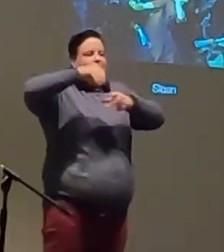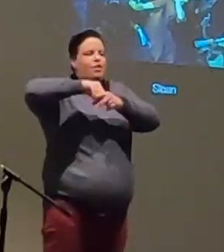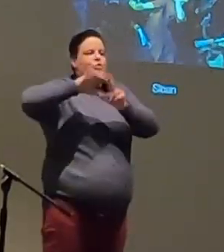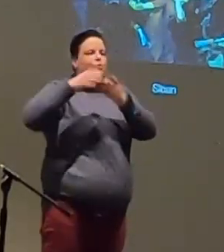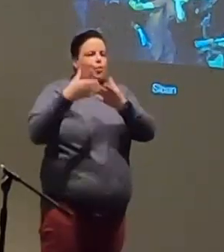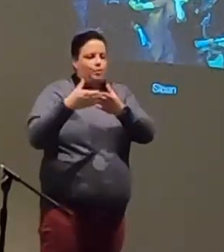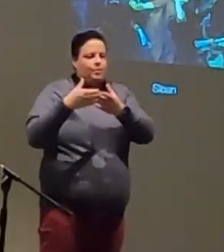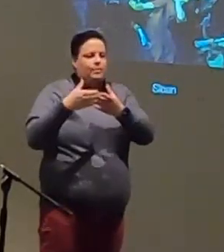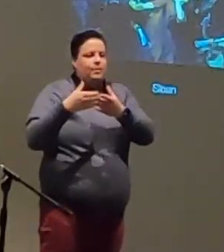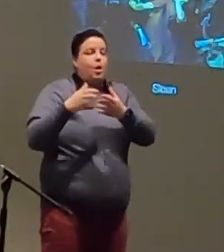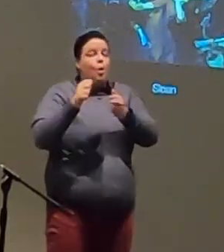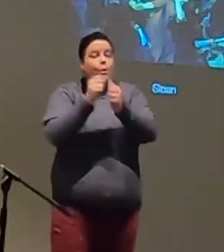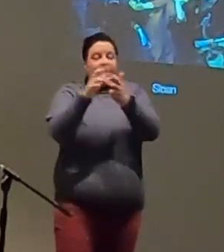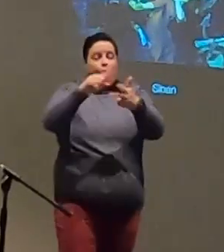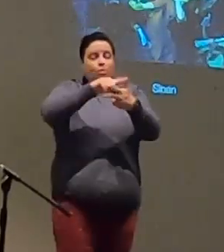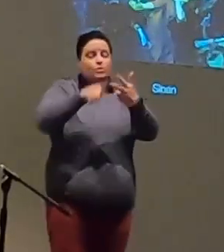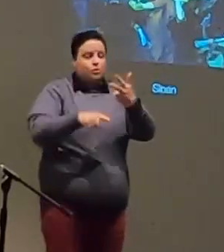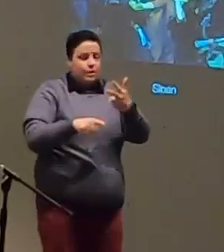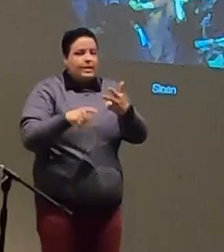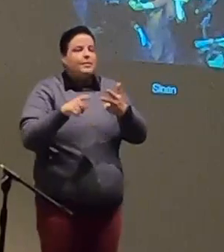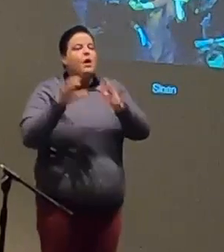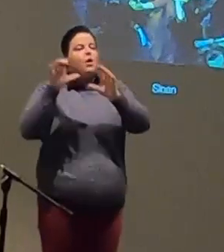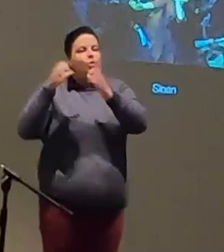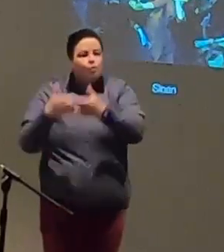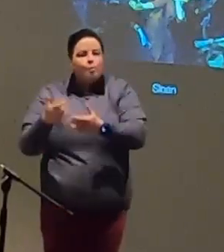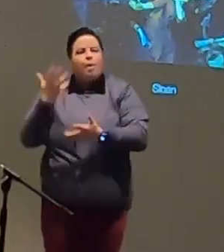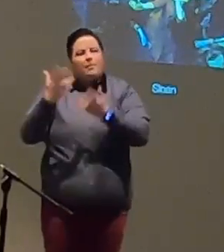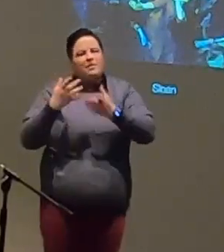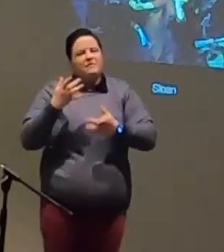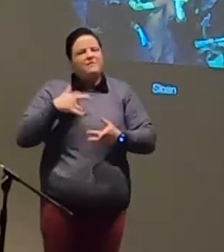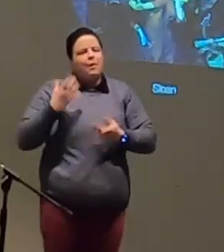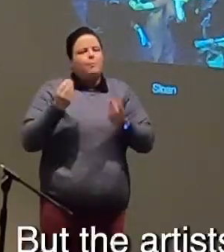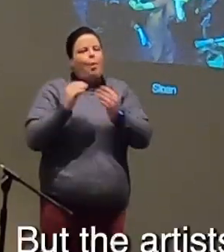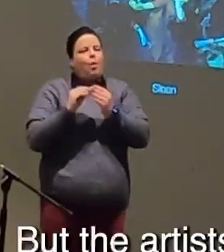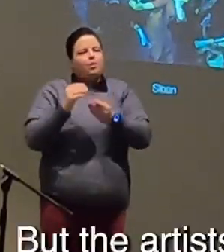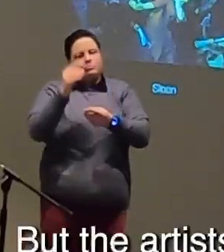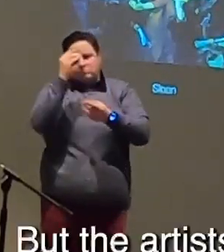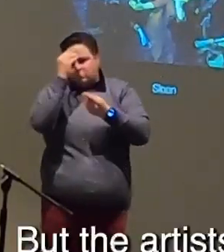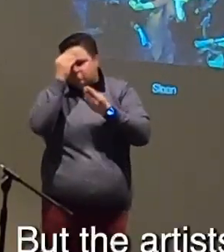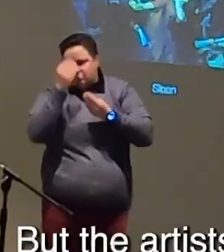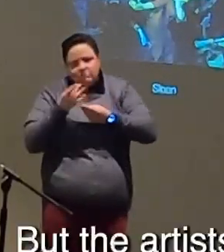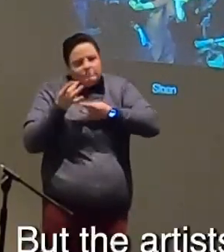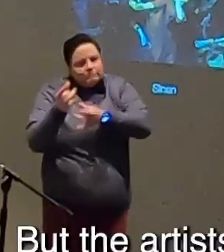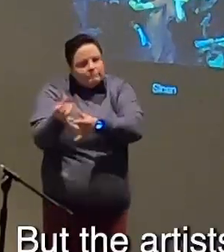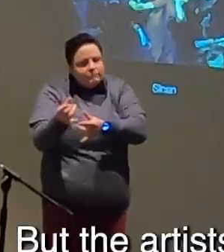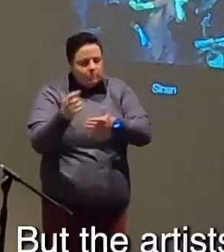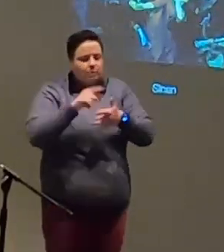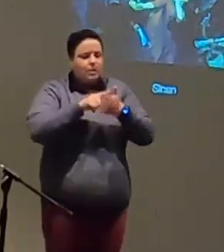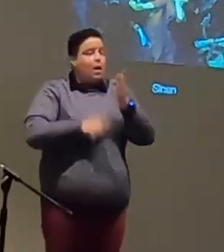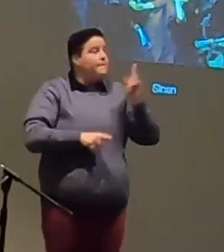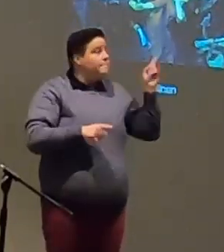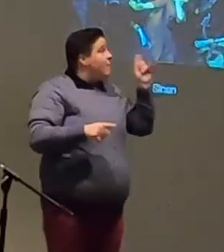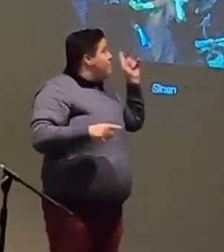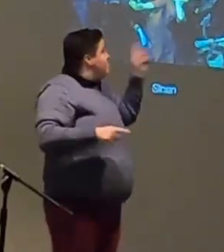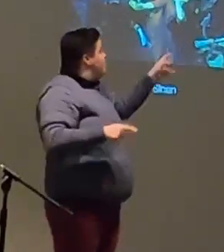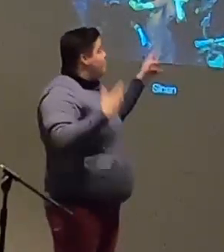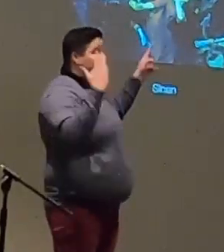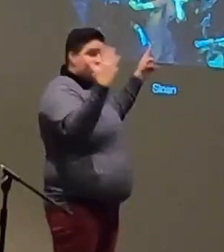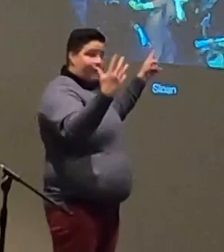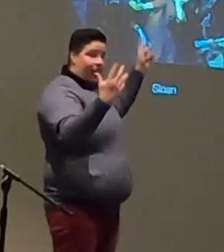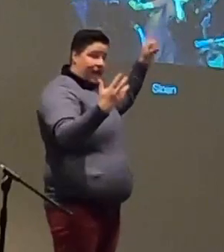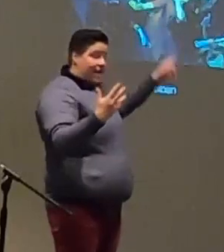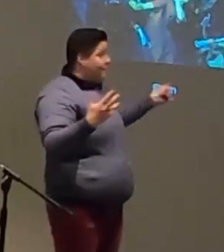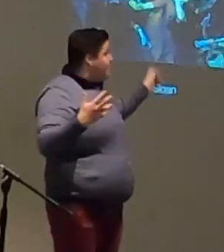them, the exhibition would feel more cohesive, but again, that wasn't really the point. But the artists that you see on the screen, these 5